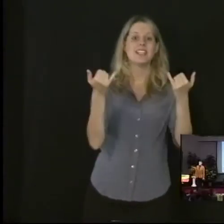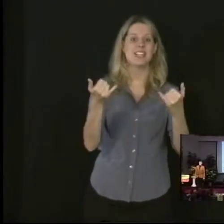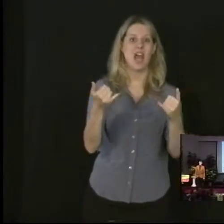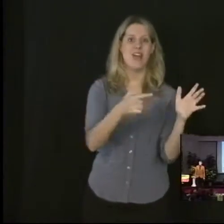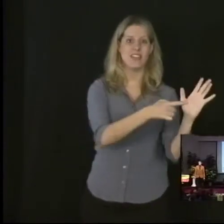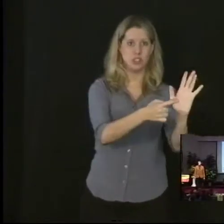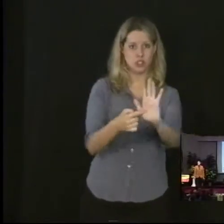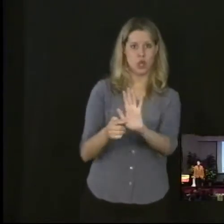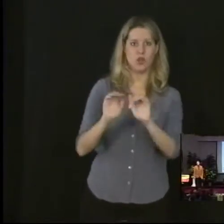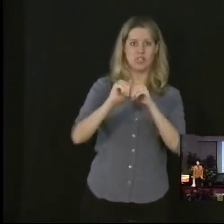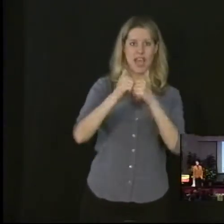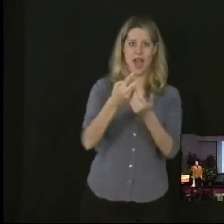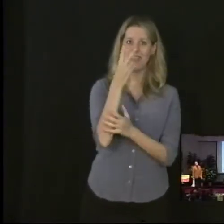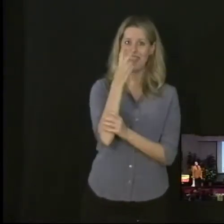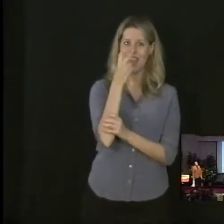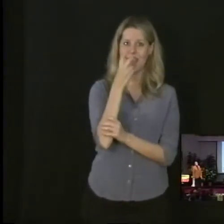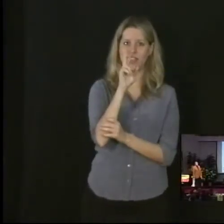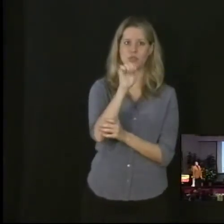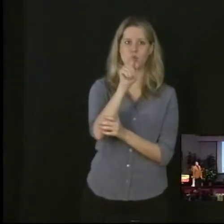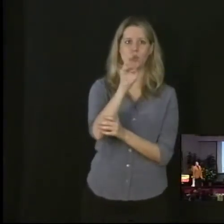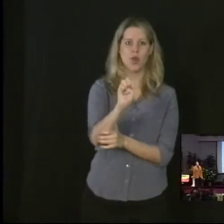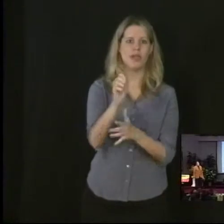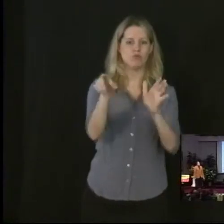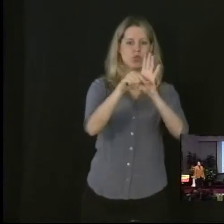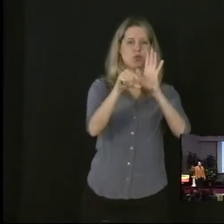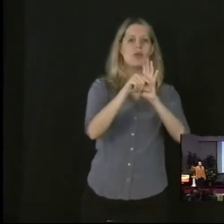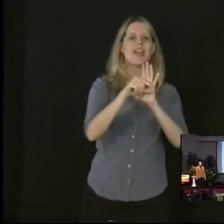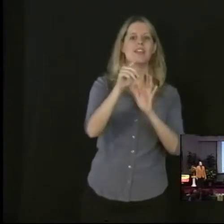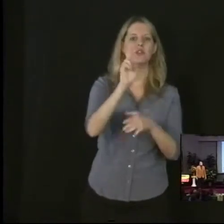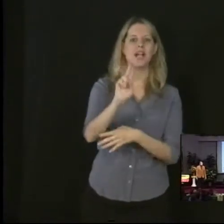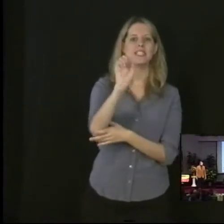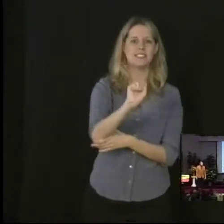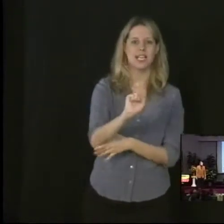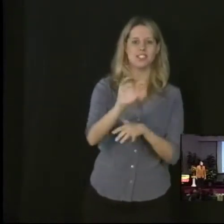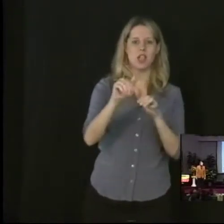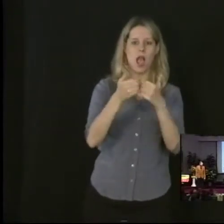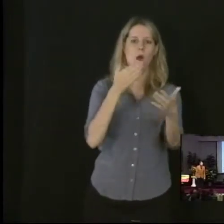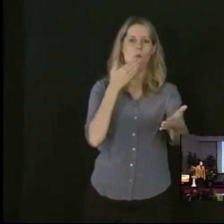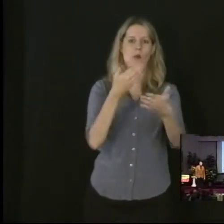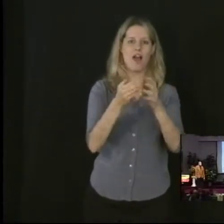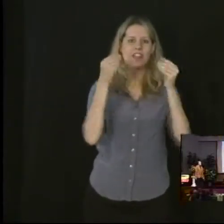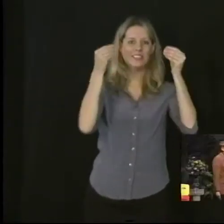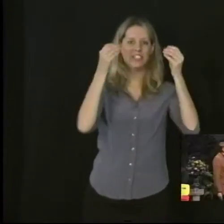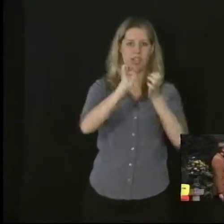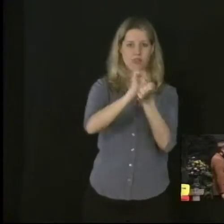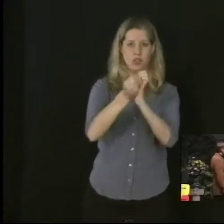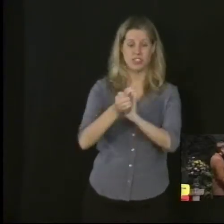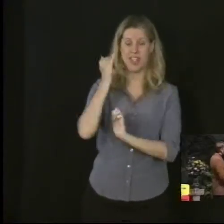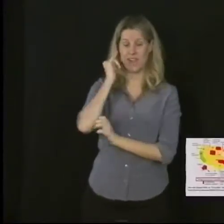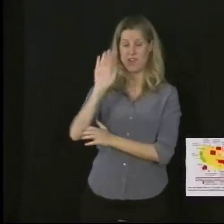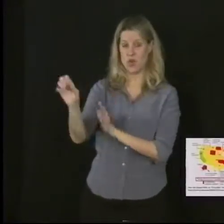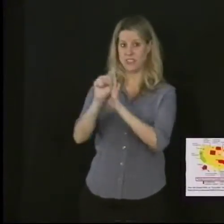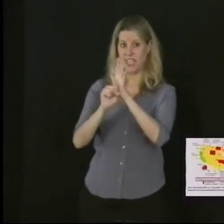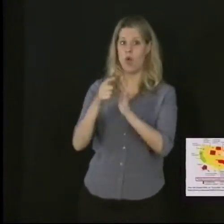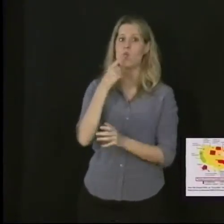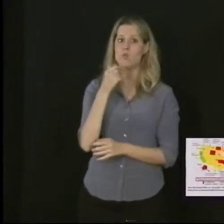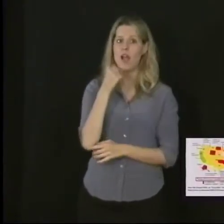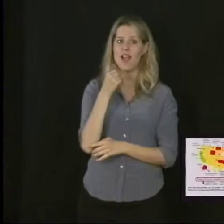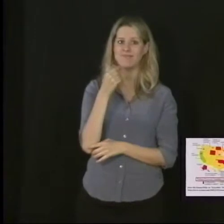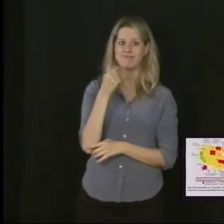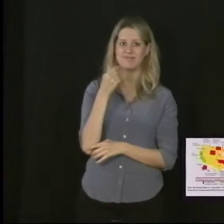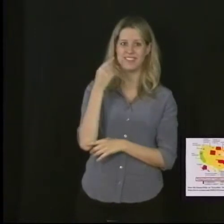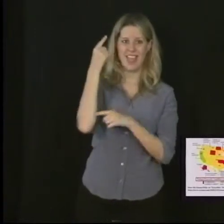chart shows how the atheists rate the United States based on how well they teach evolution. If your state is red, they think you're doing a